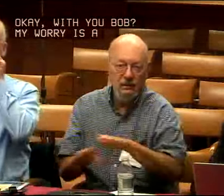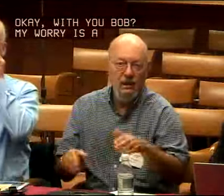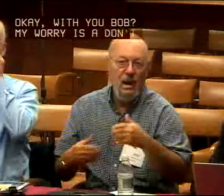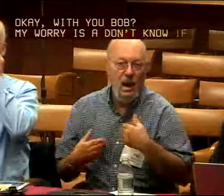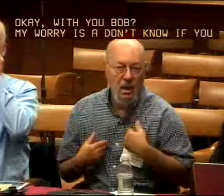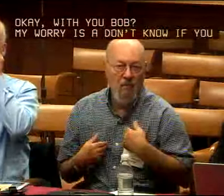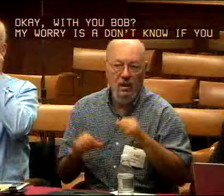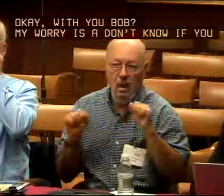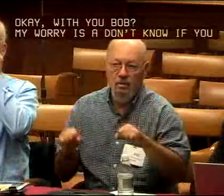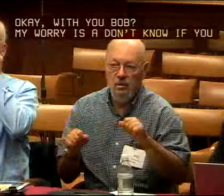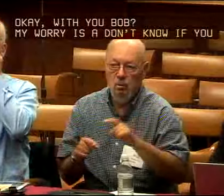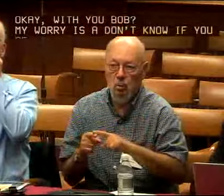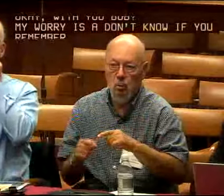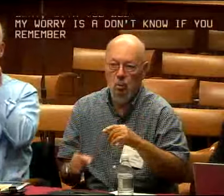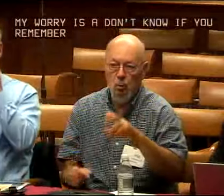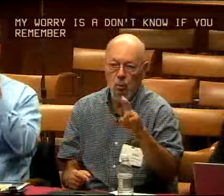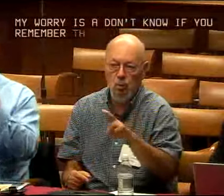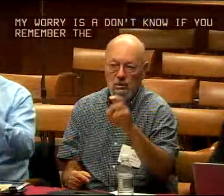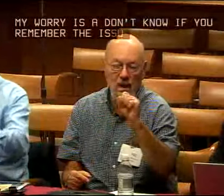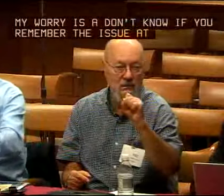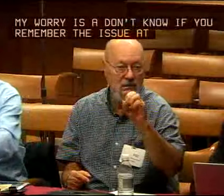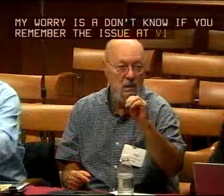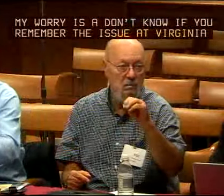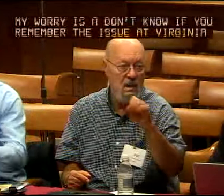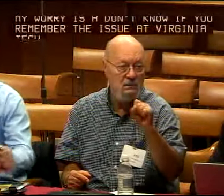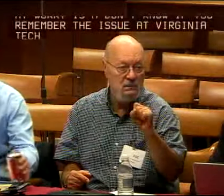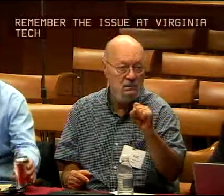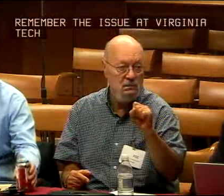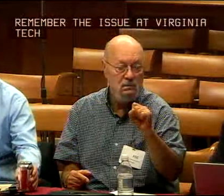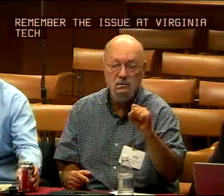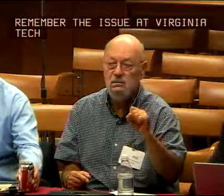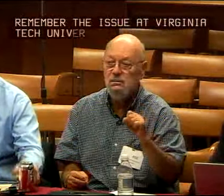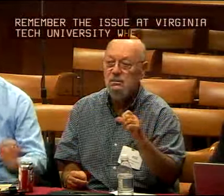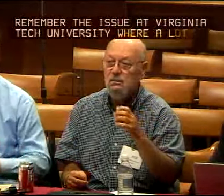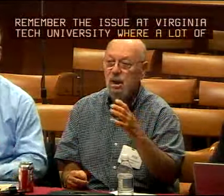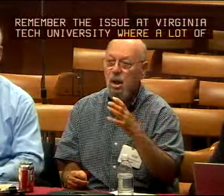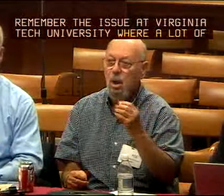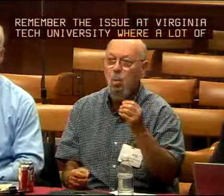people lost their lives because they did not have the ability to use SMS at that time.